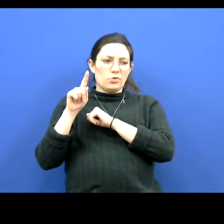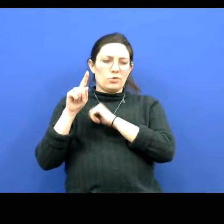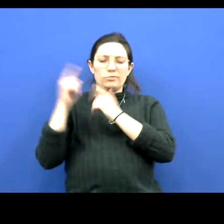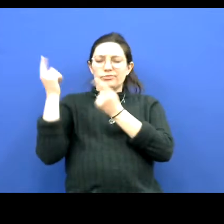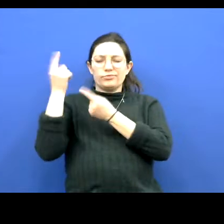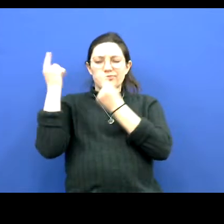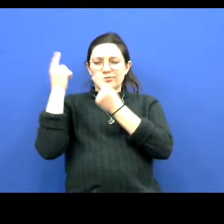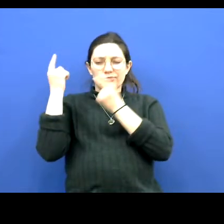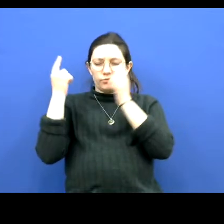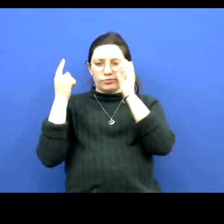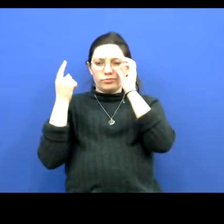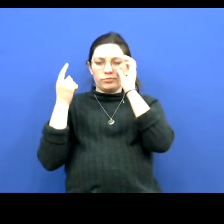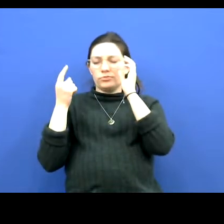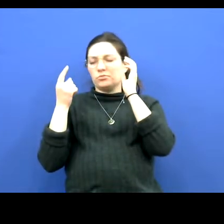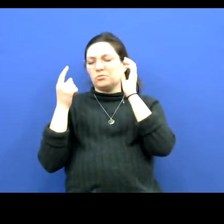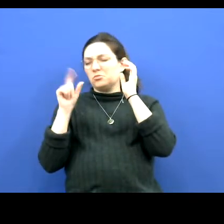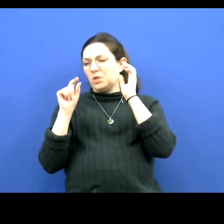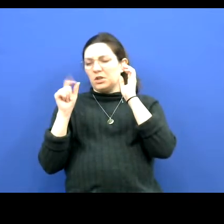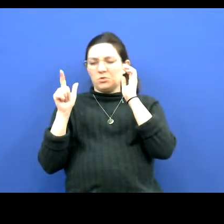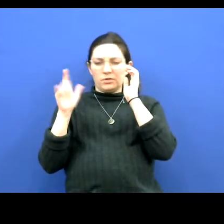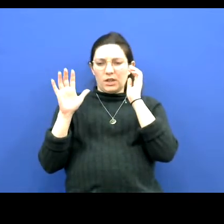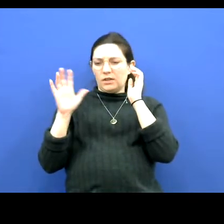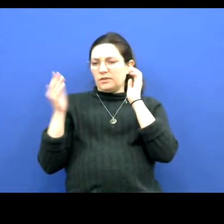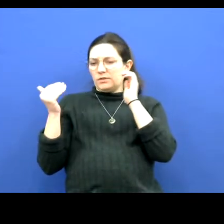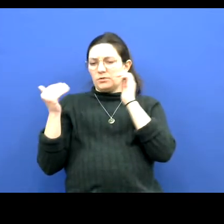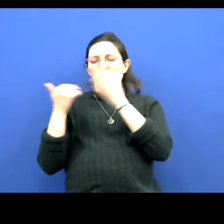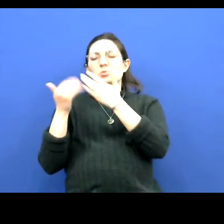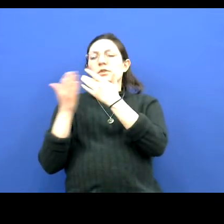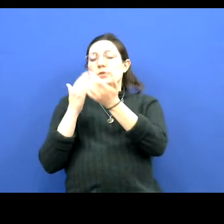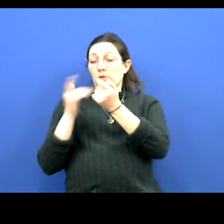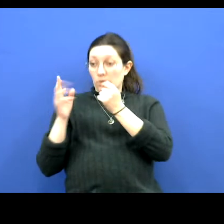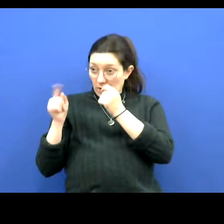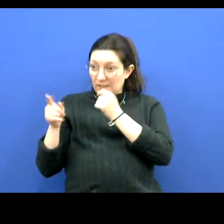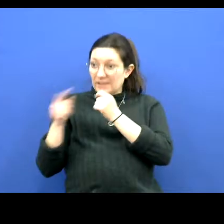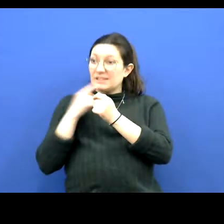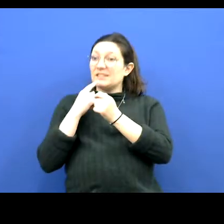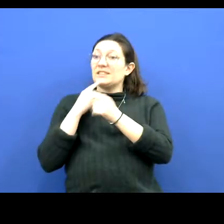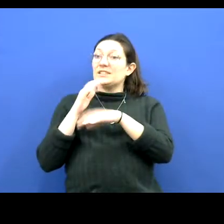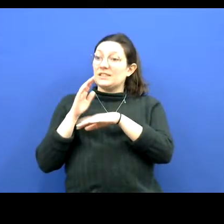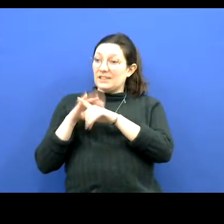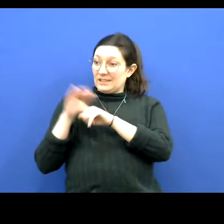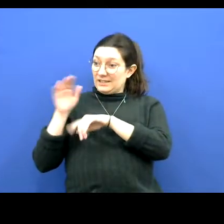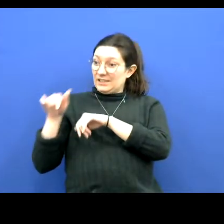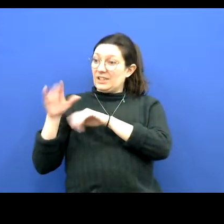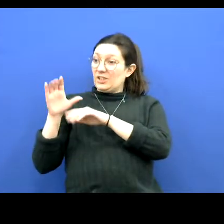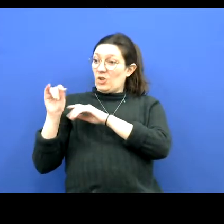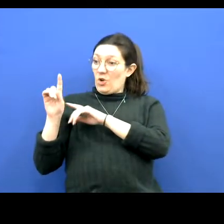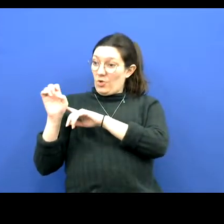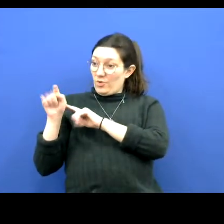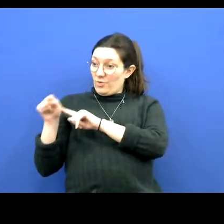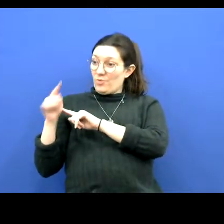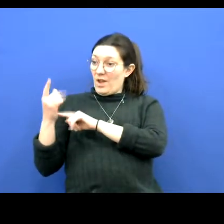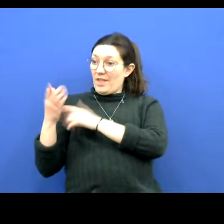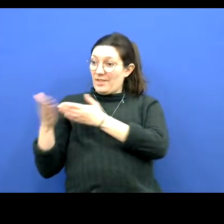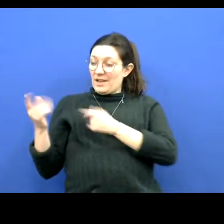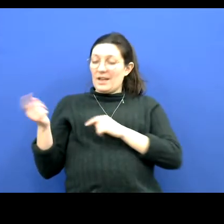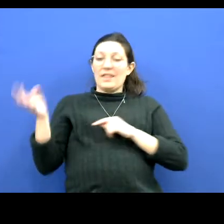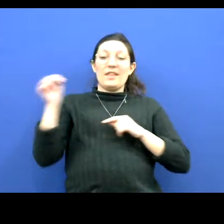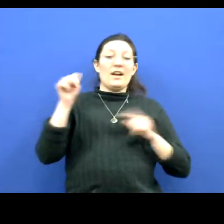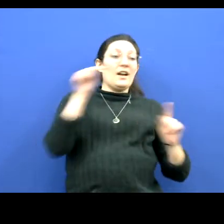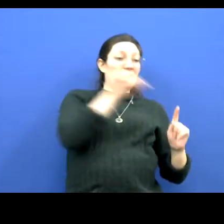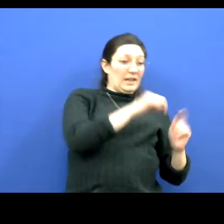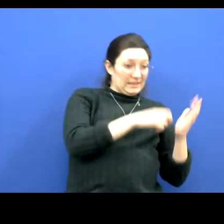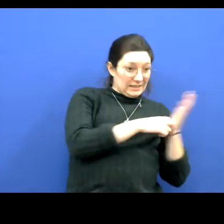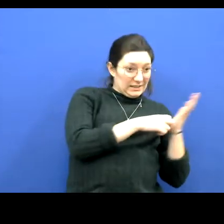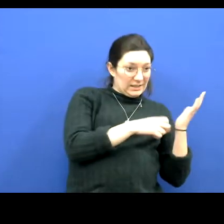the additional surcharge is. In the ticket, it's the other way. The ticket shows the range includes